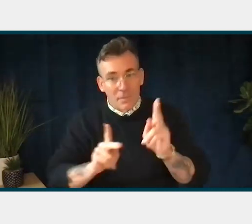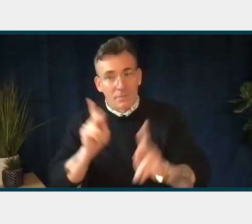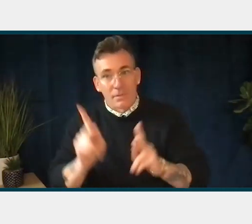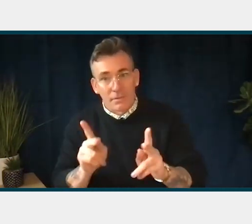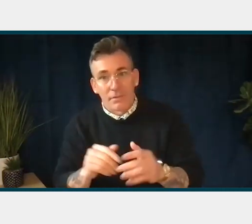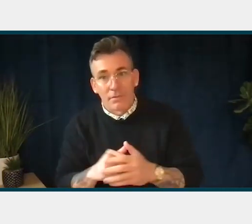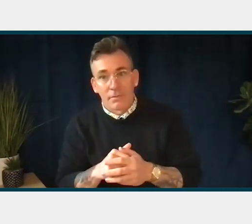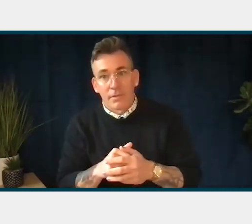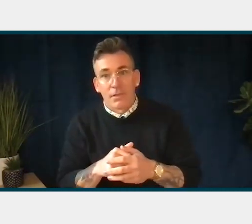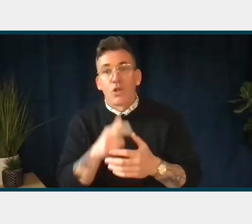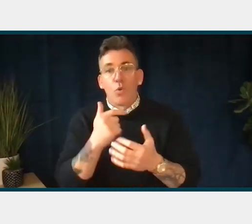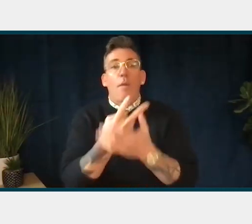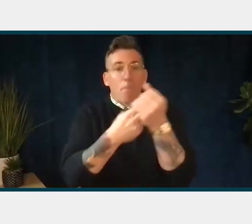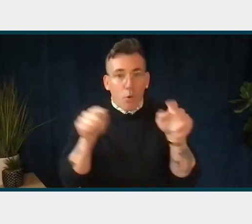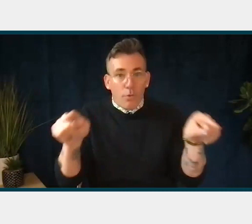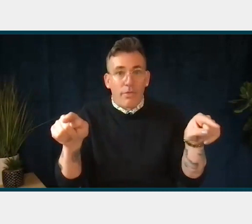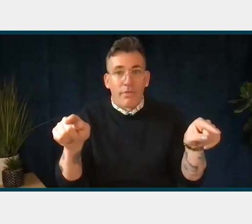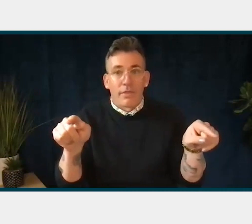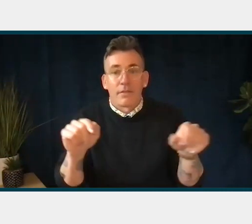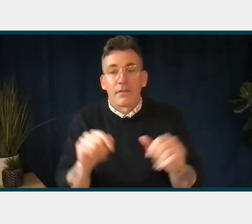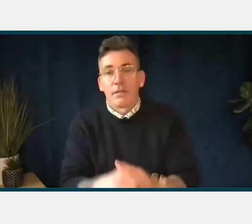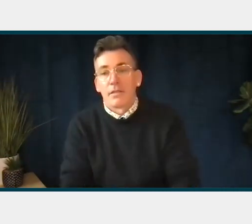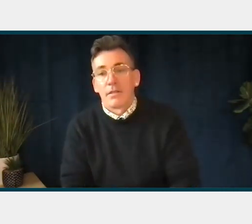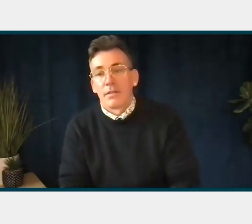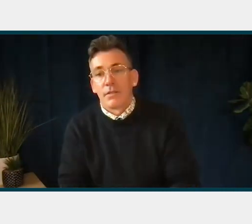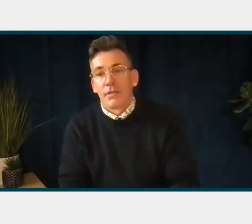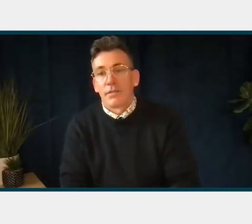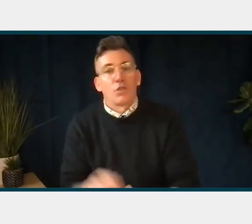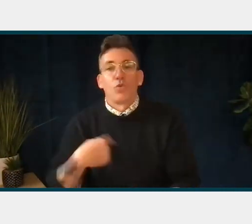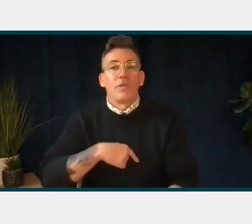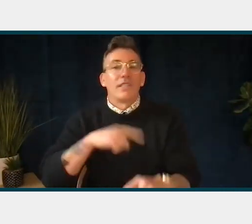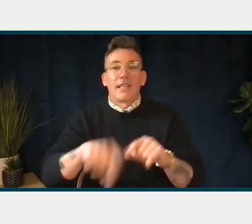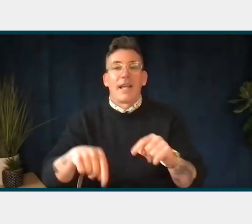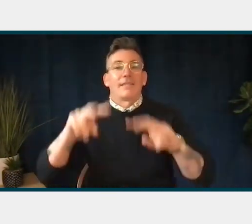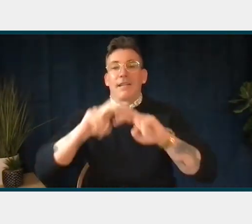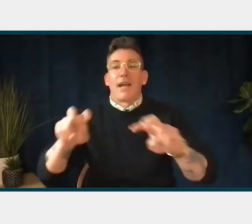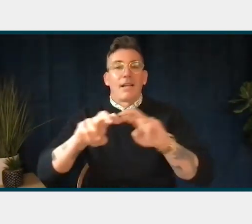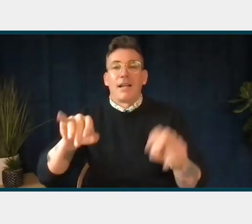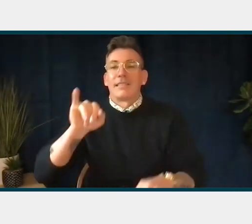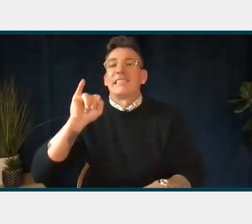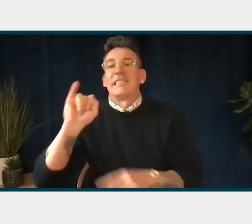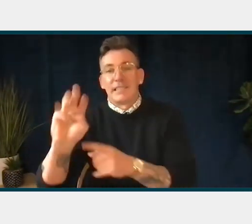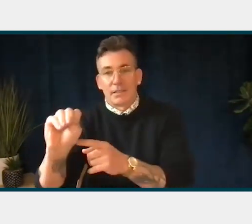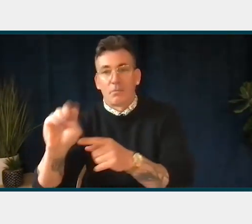denies the experience of Black deaf individuals who are both Black and deaf.